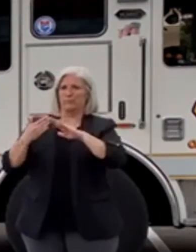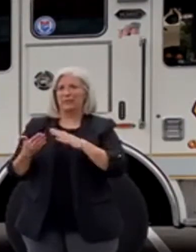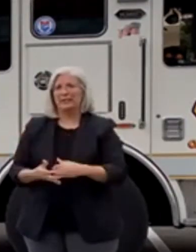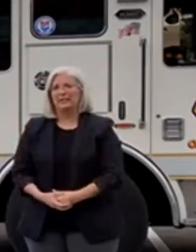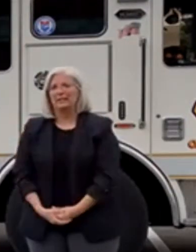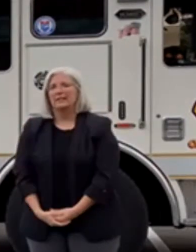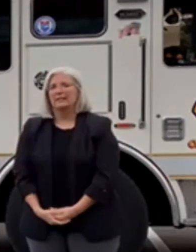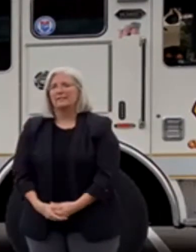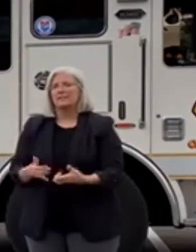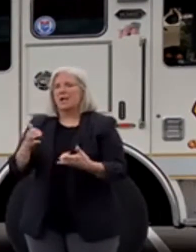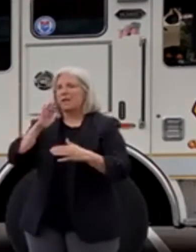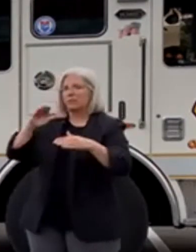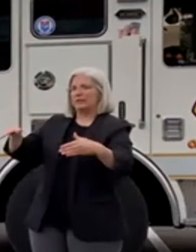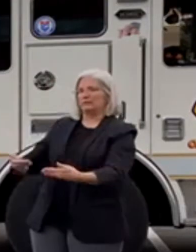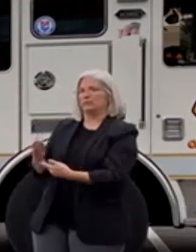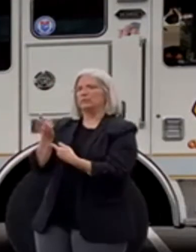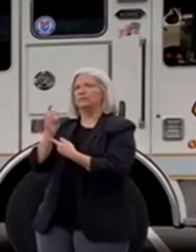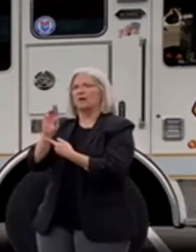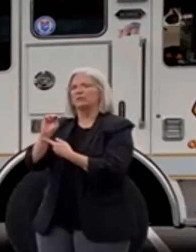Finsterscheid.